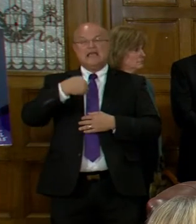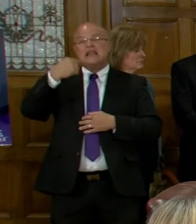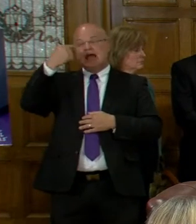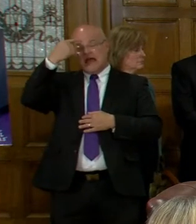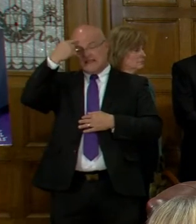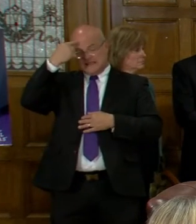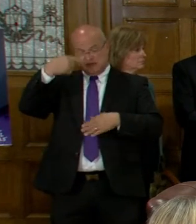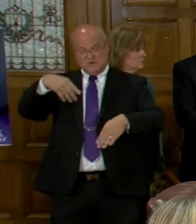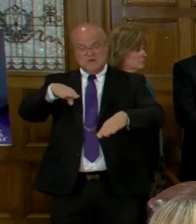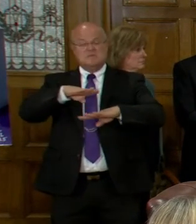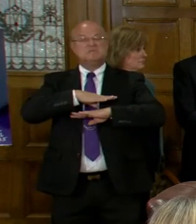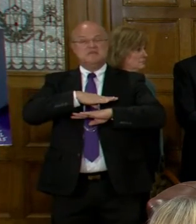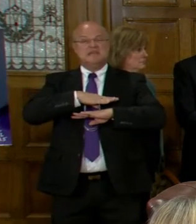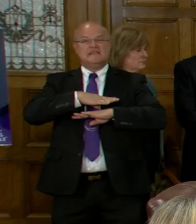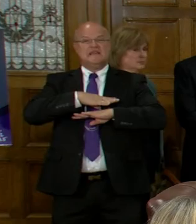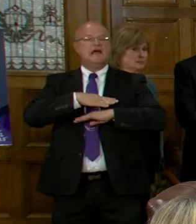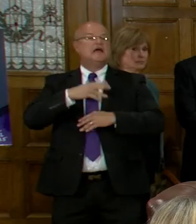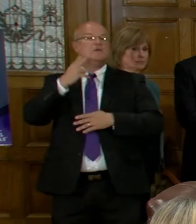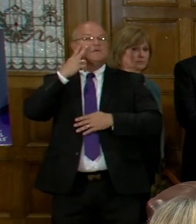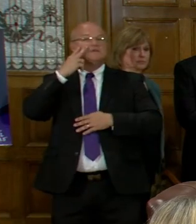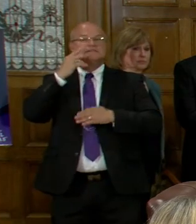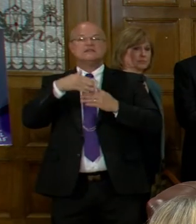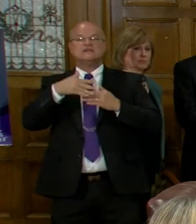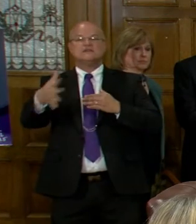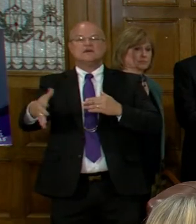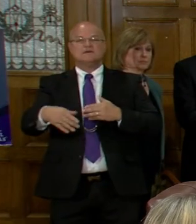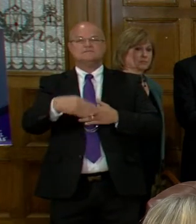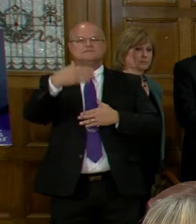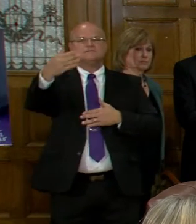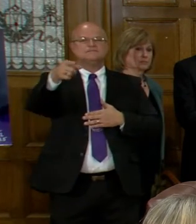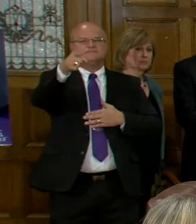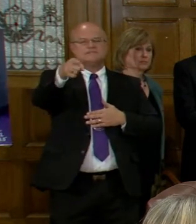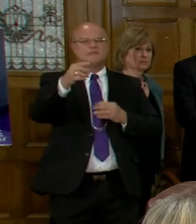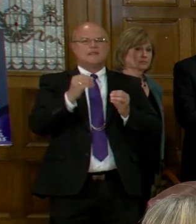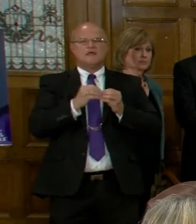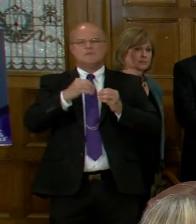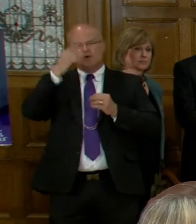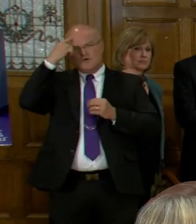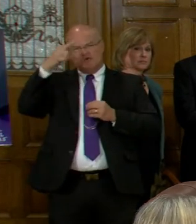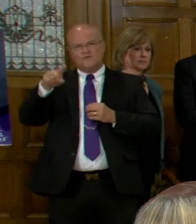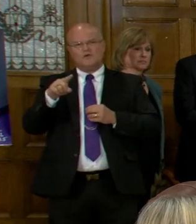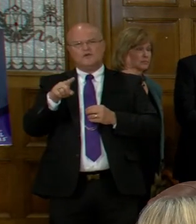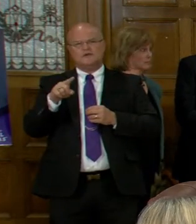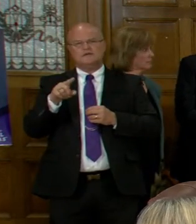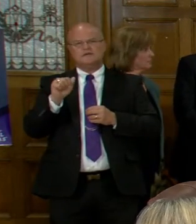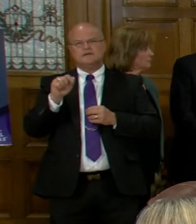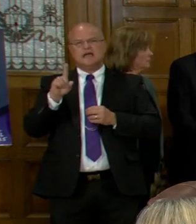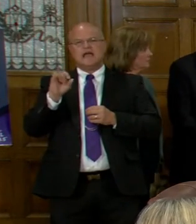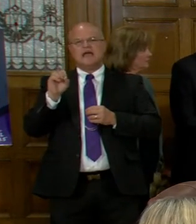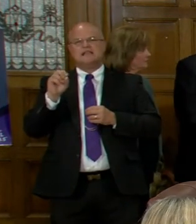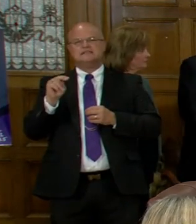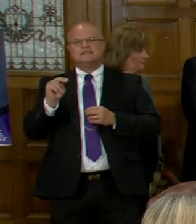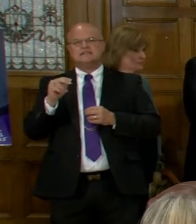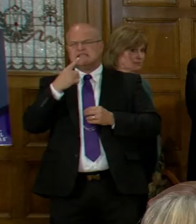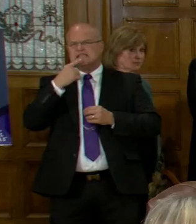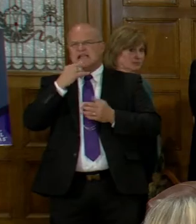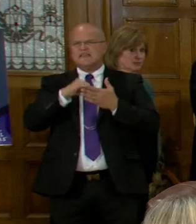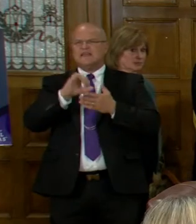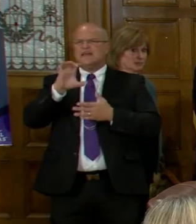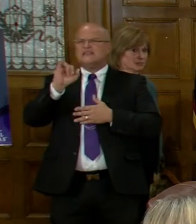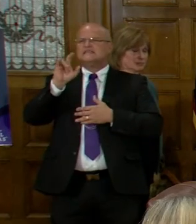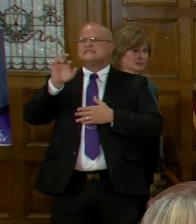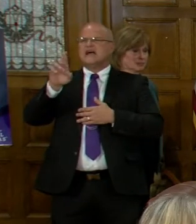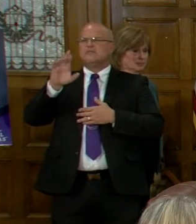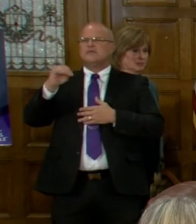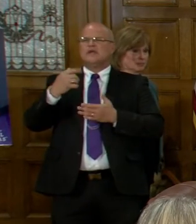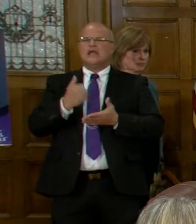will meet that. We'll see where it goes from there. Yes, ma'am. This question might be more for Nassen, yep. but it says that the cyber range